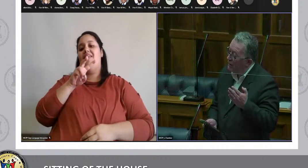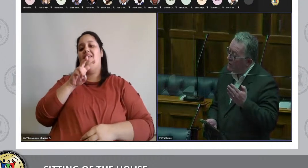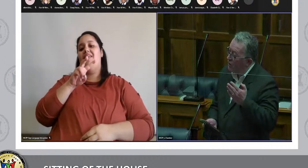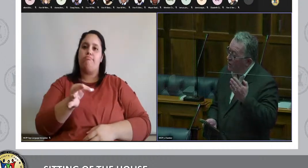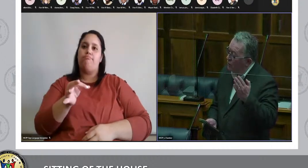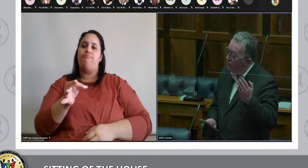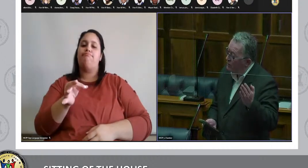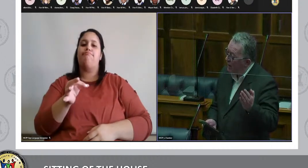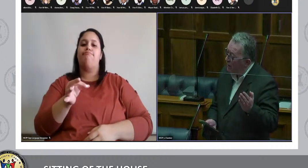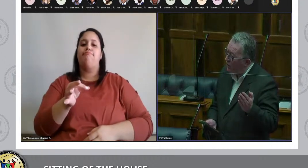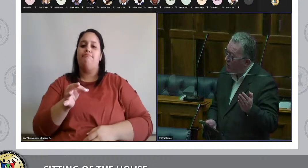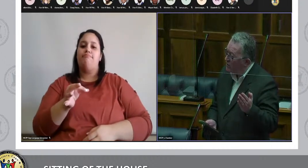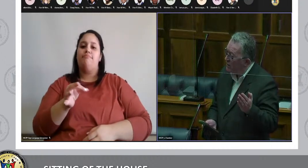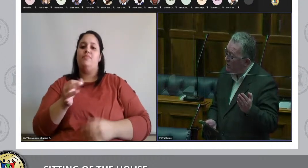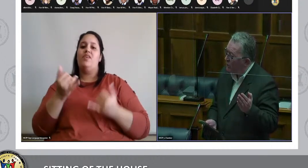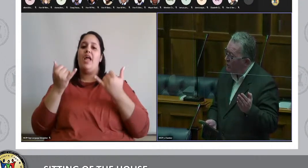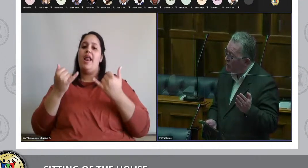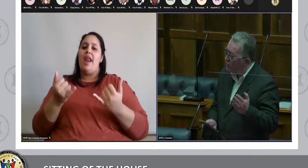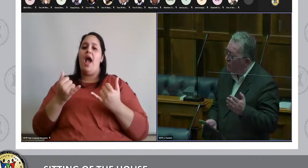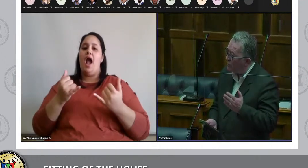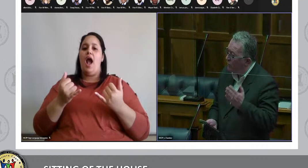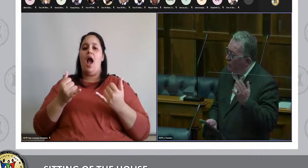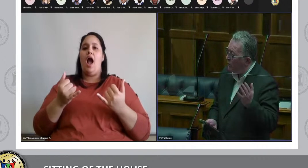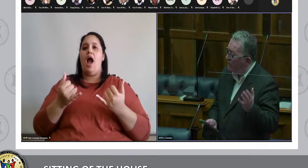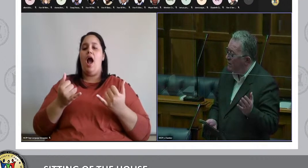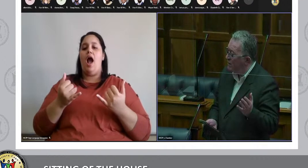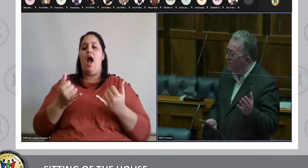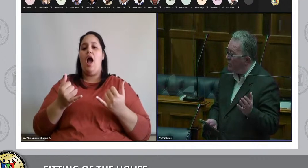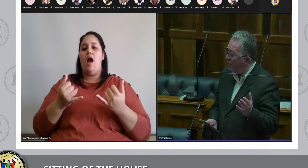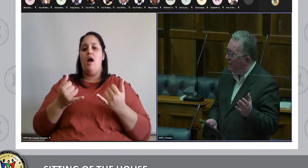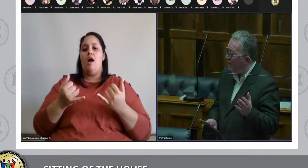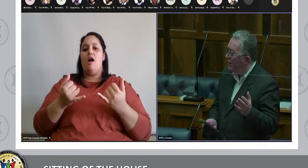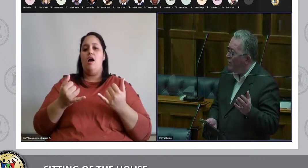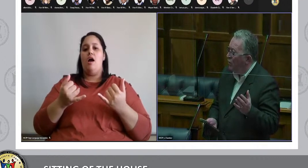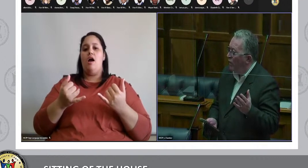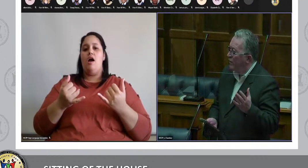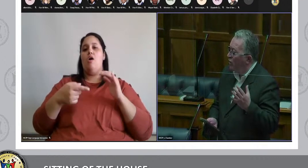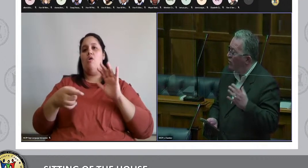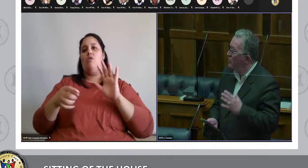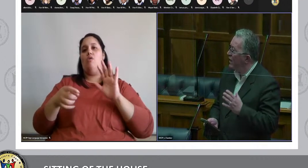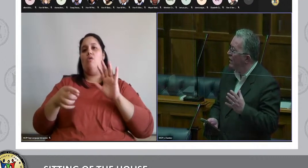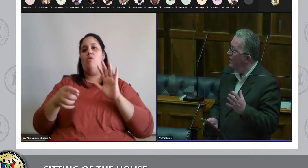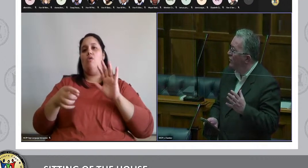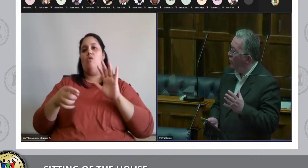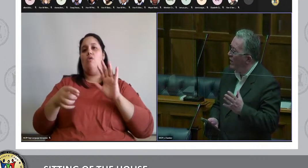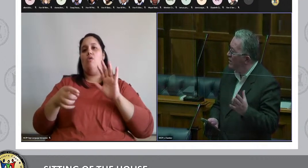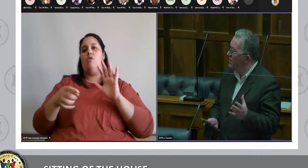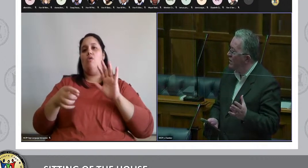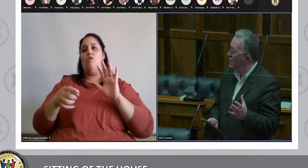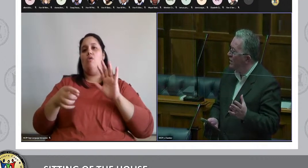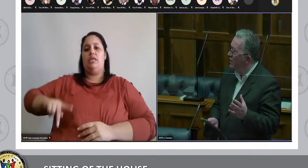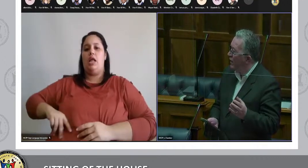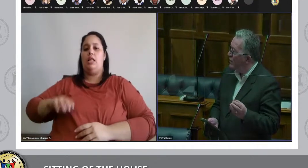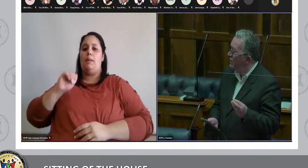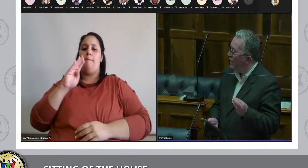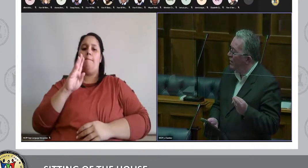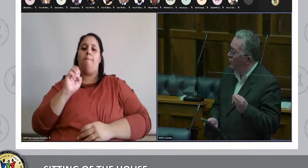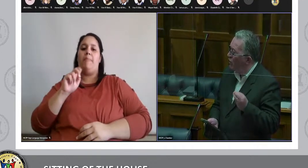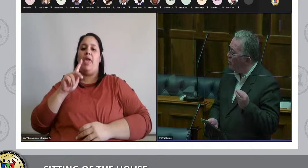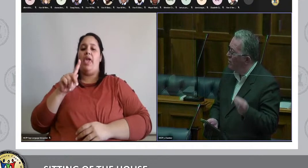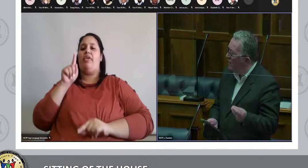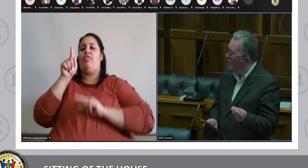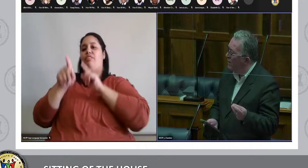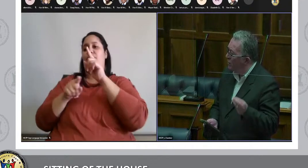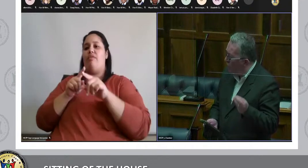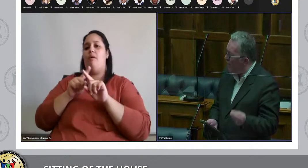who is now casting aspersions on former President Mbeki, while not saying, for instance, that